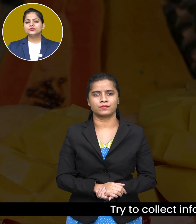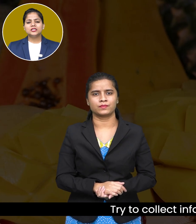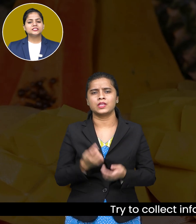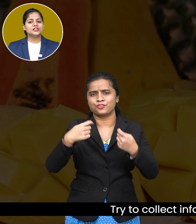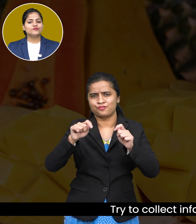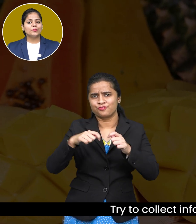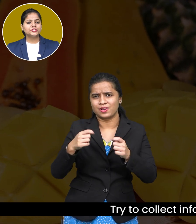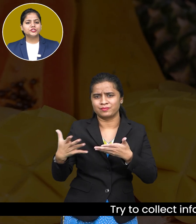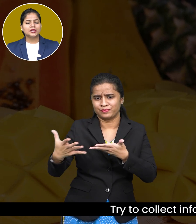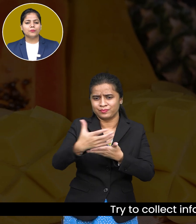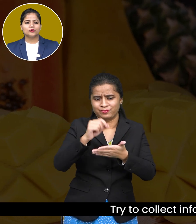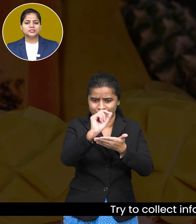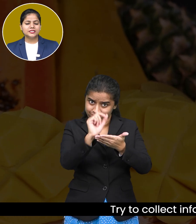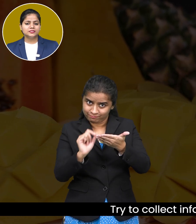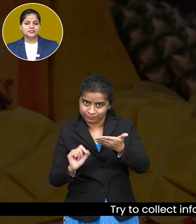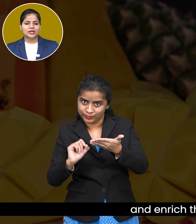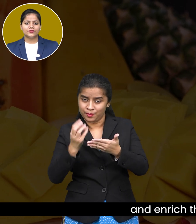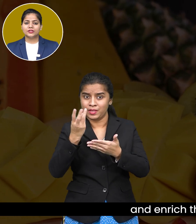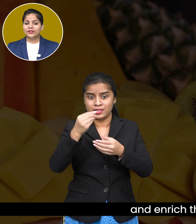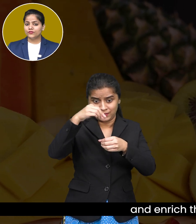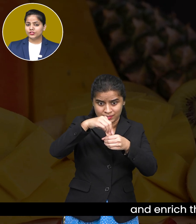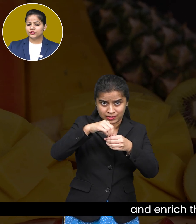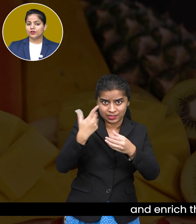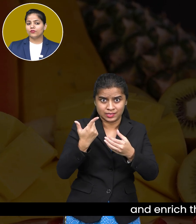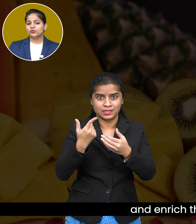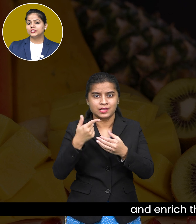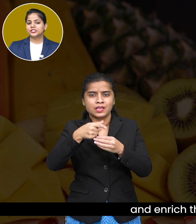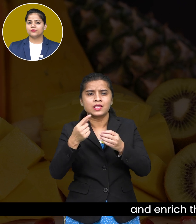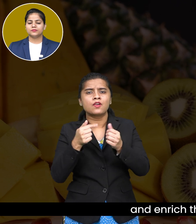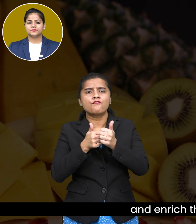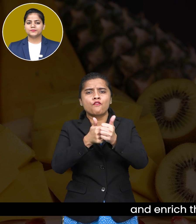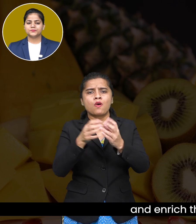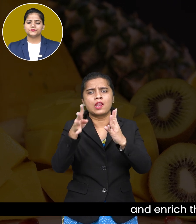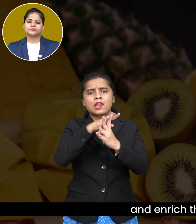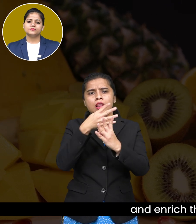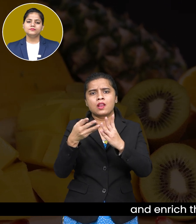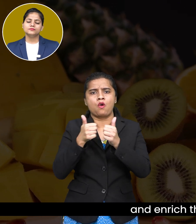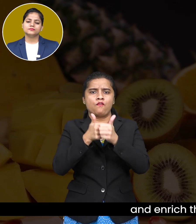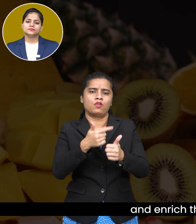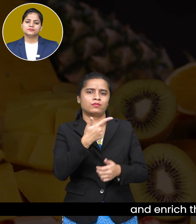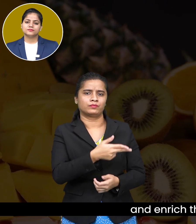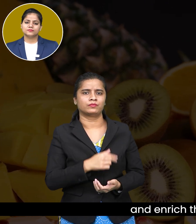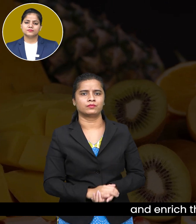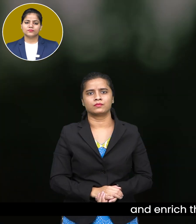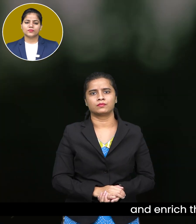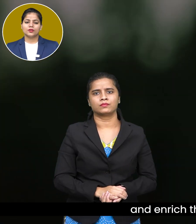Try to collect information about seeds and enrich the following table.